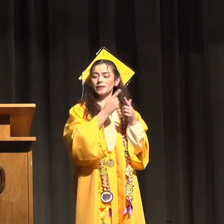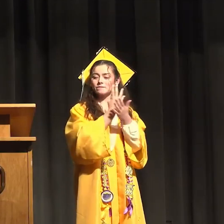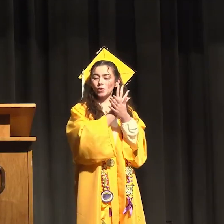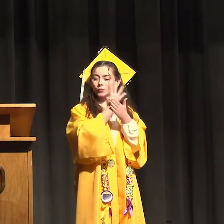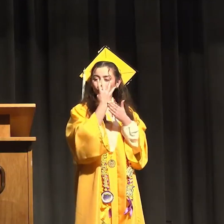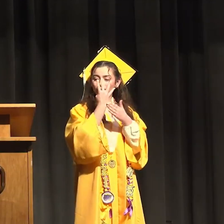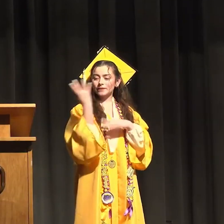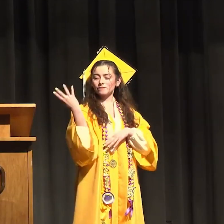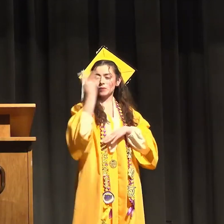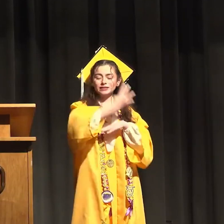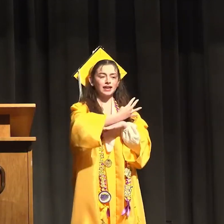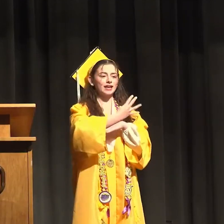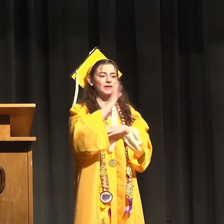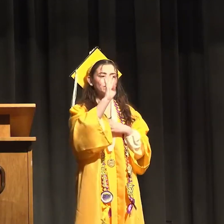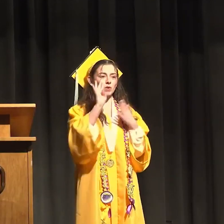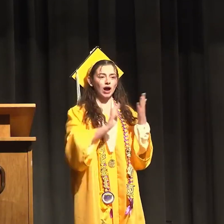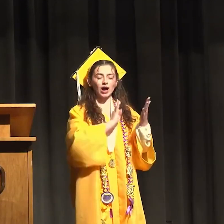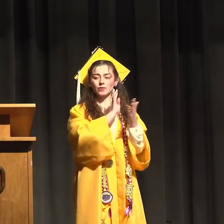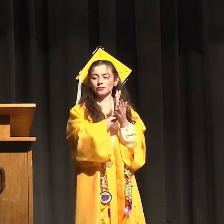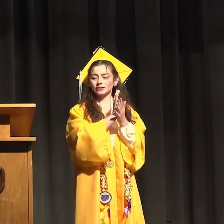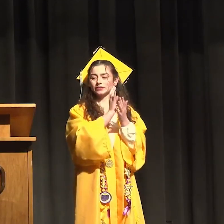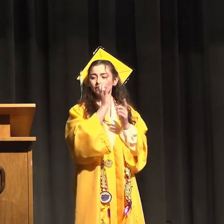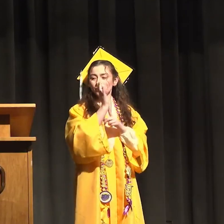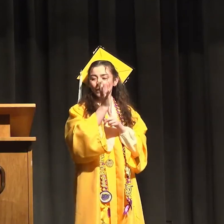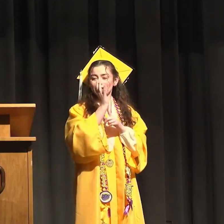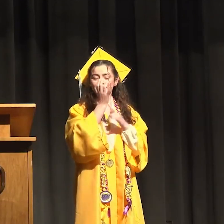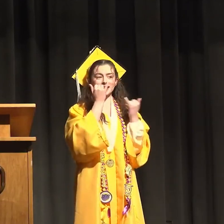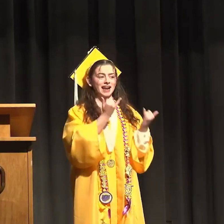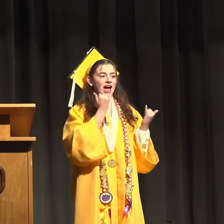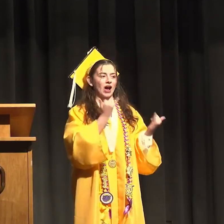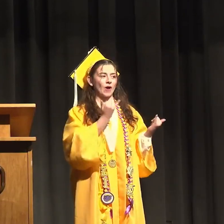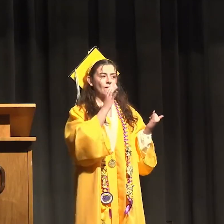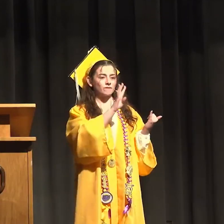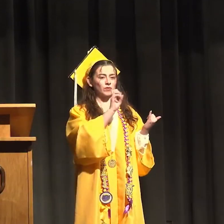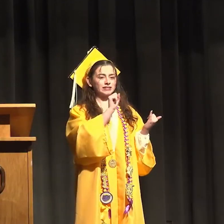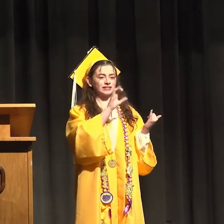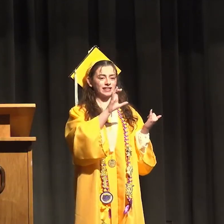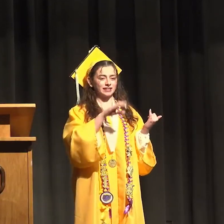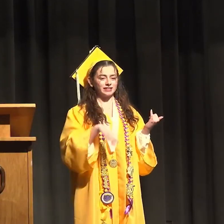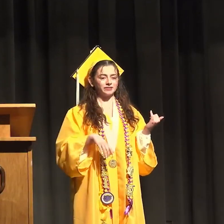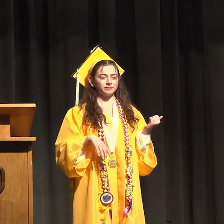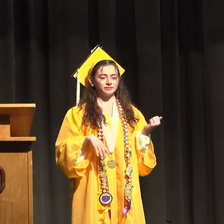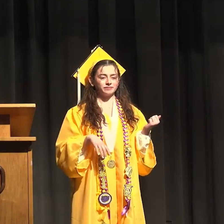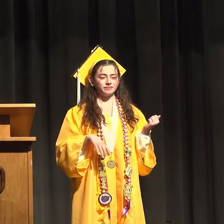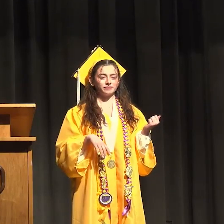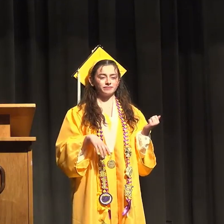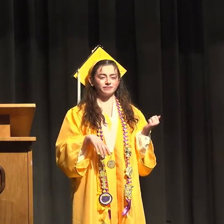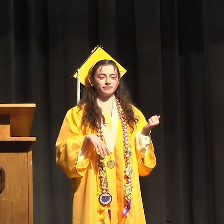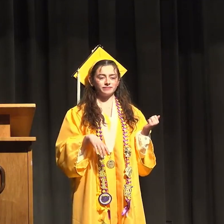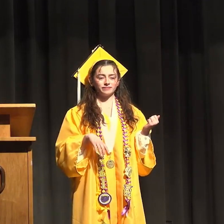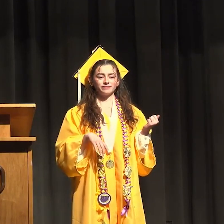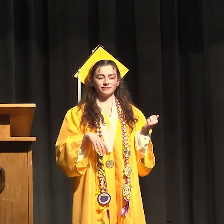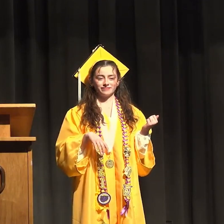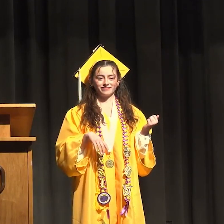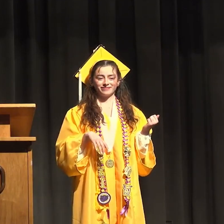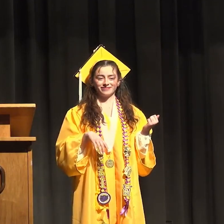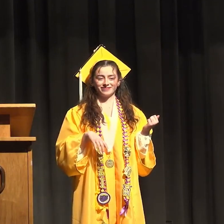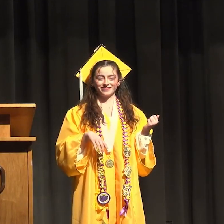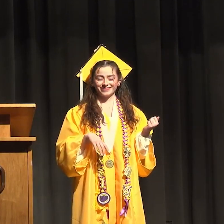4 years felt like a long time, like 4 months. Then 4 weeks, 4 days, 4 hours, 4 minutes, and now just seconds.